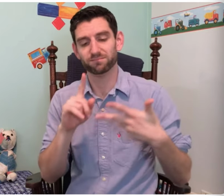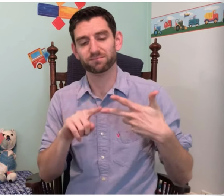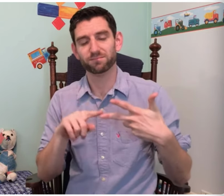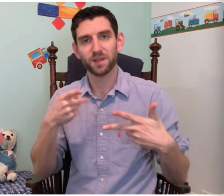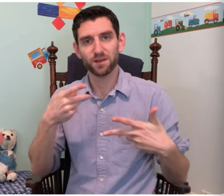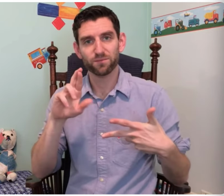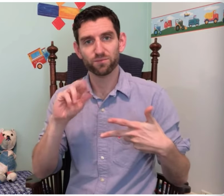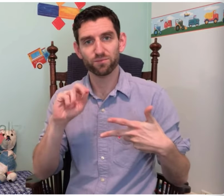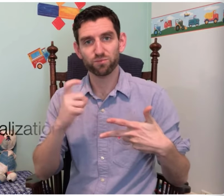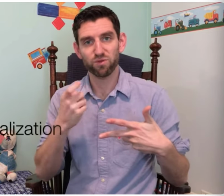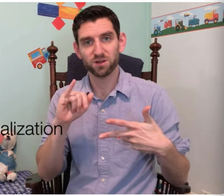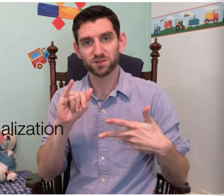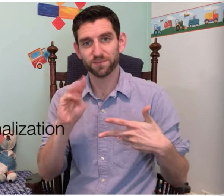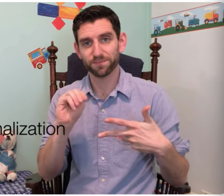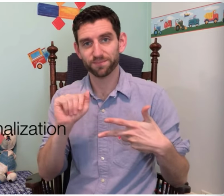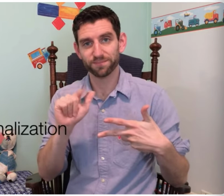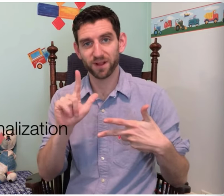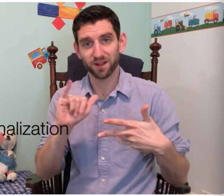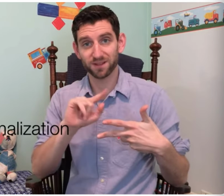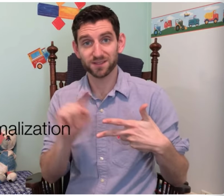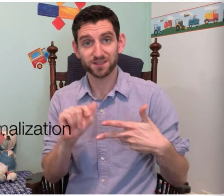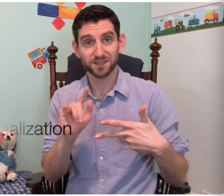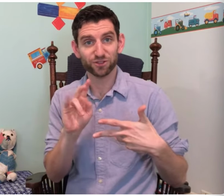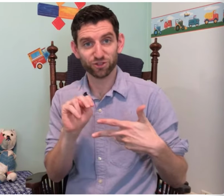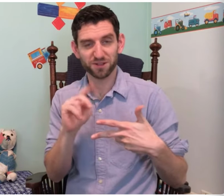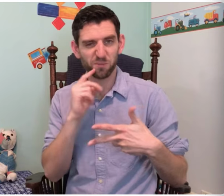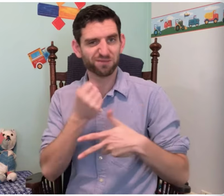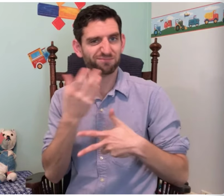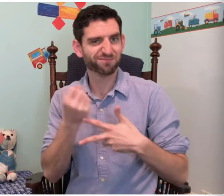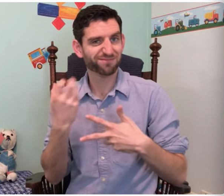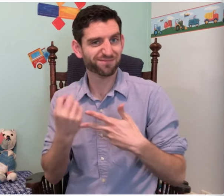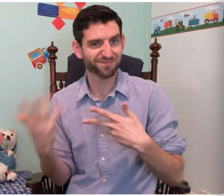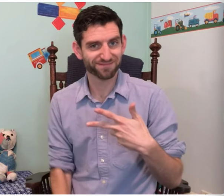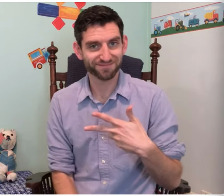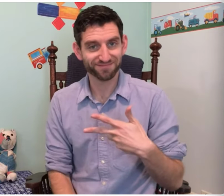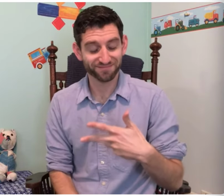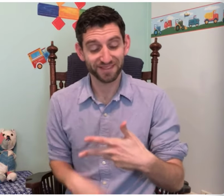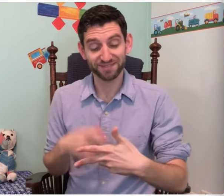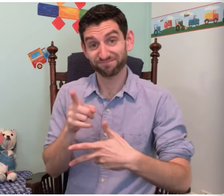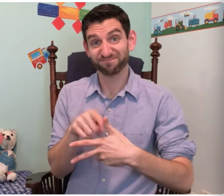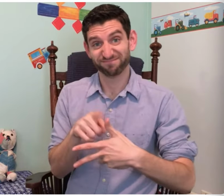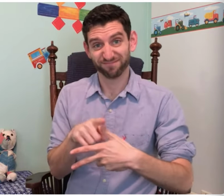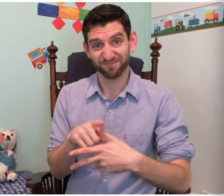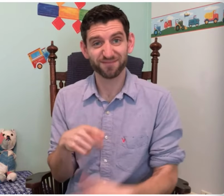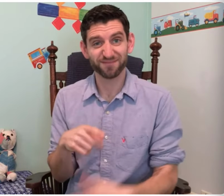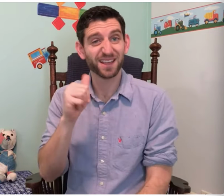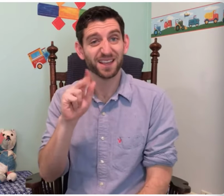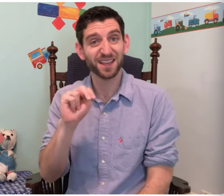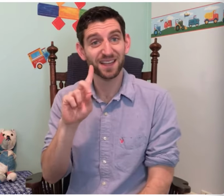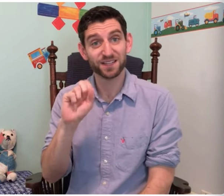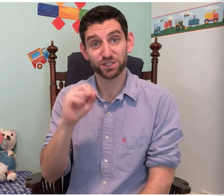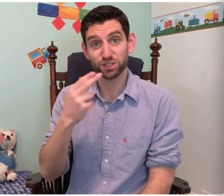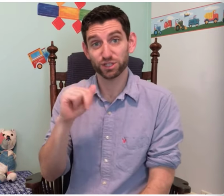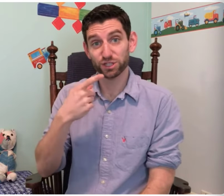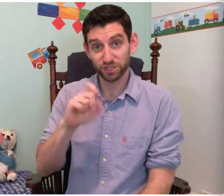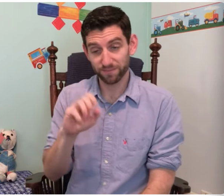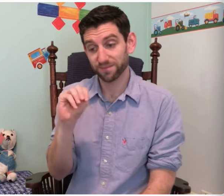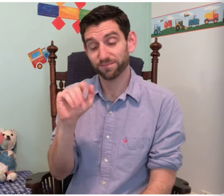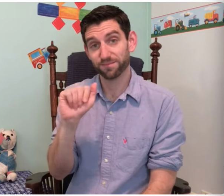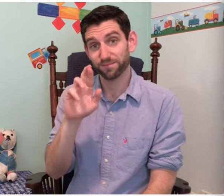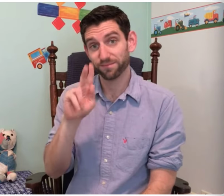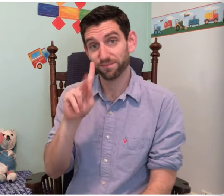sympathy. The third one is proximalization. And I will explain all 3 of them. First, we're going to